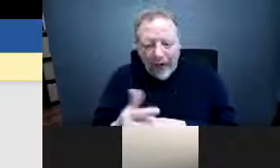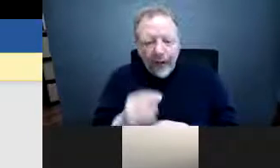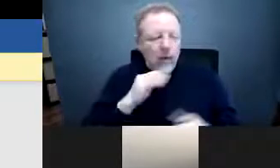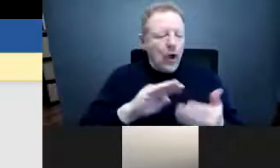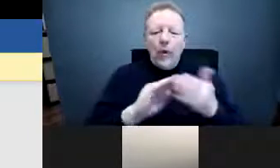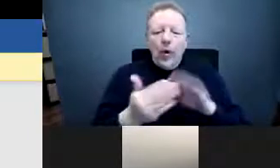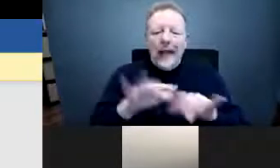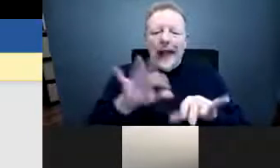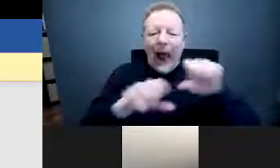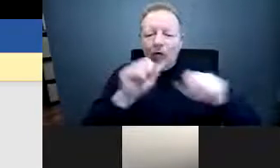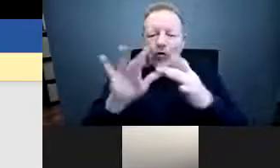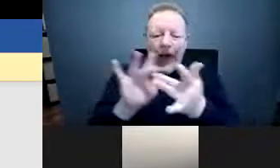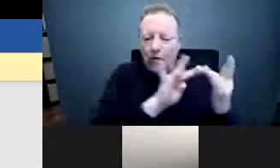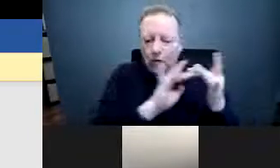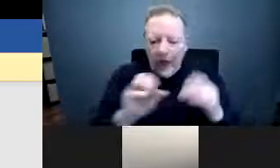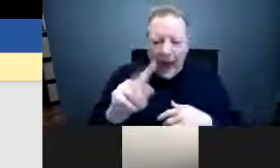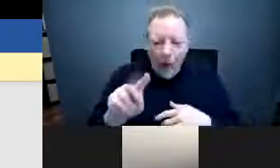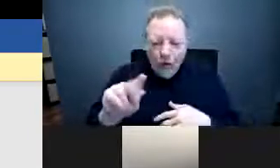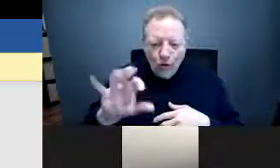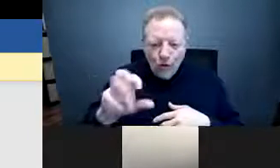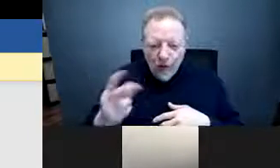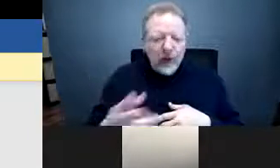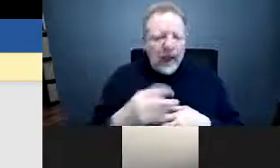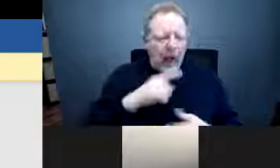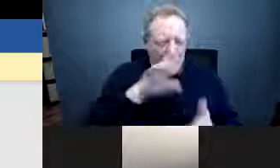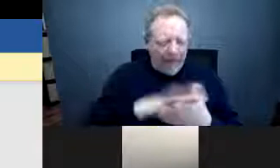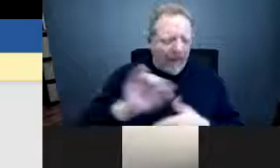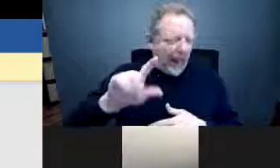outreach, and I believe Alex was working on the website.